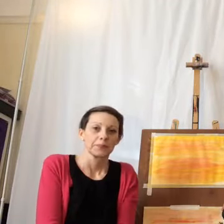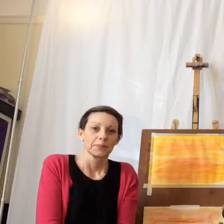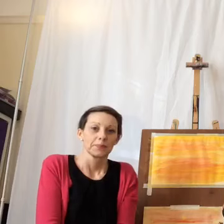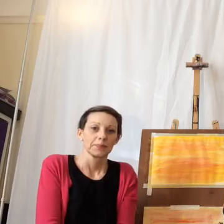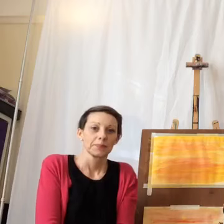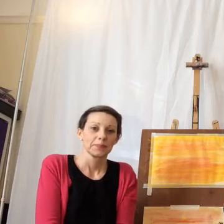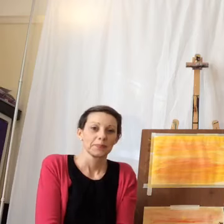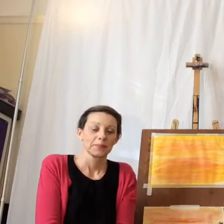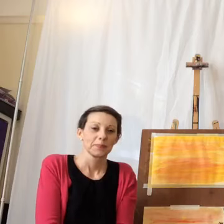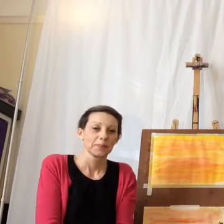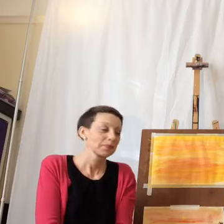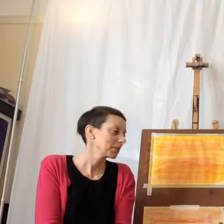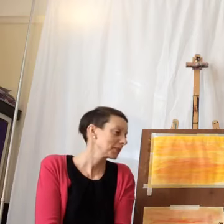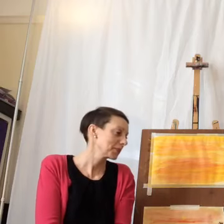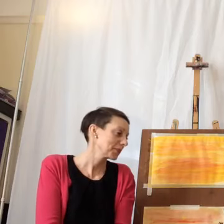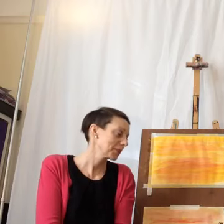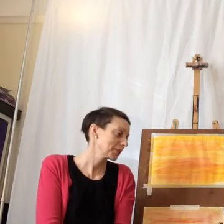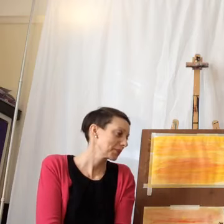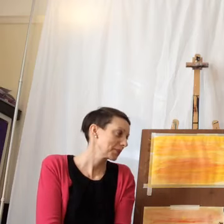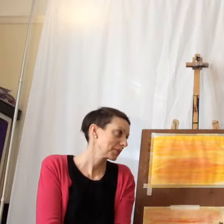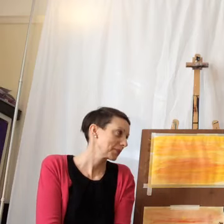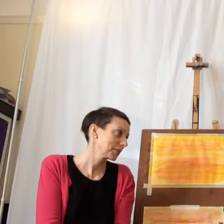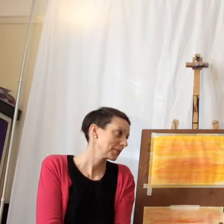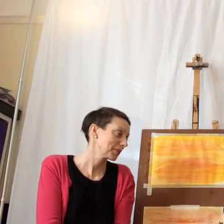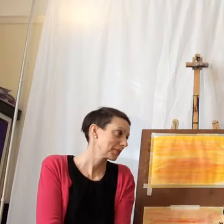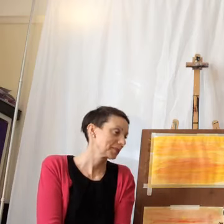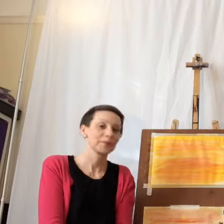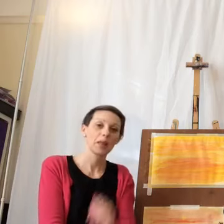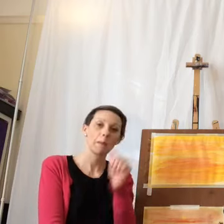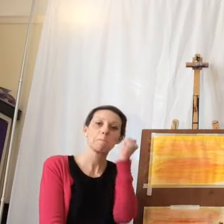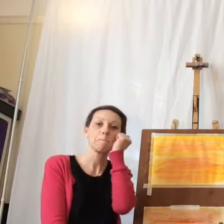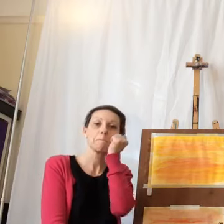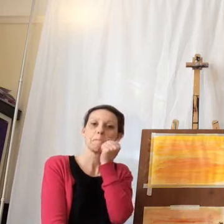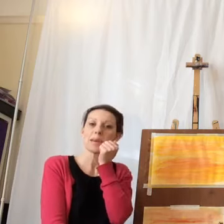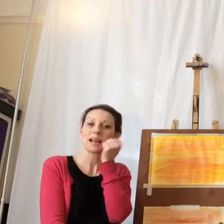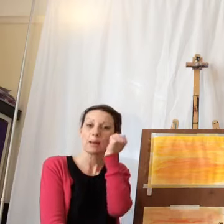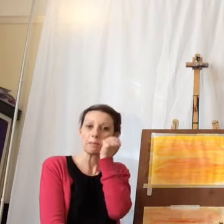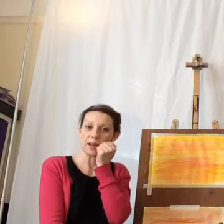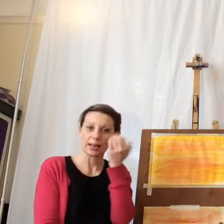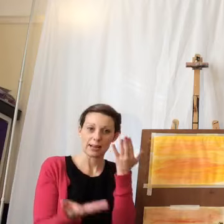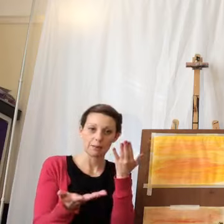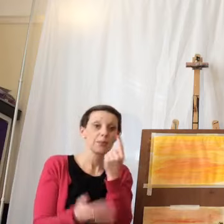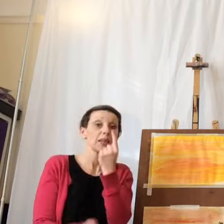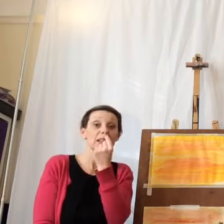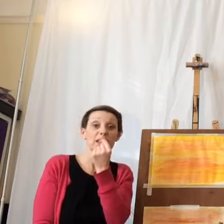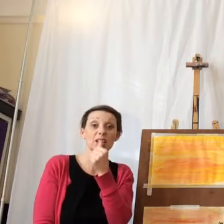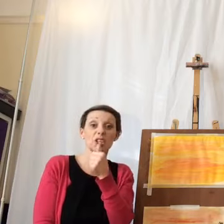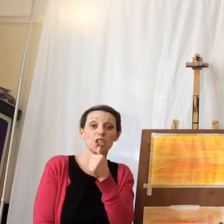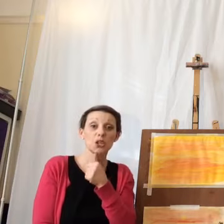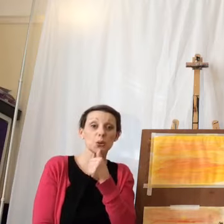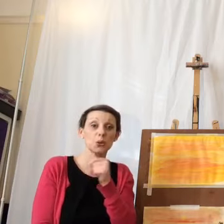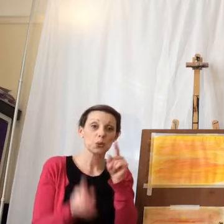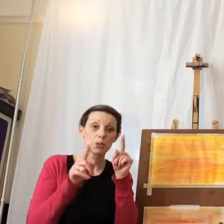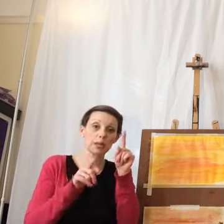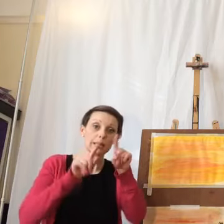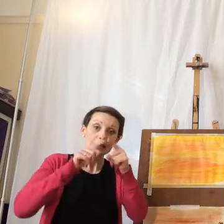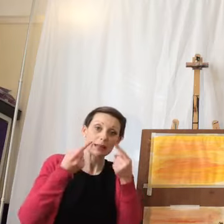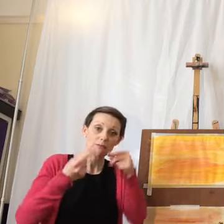and I'm going to get a nice bit of black. I should say you can use poster paint or acrylic with this,